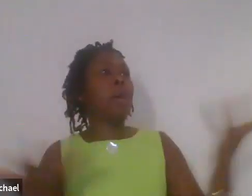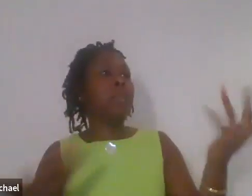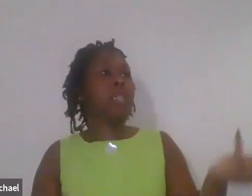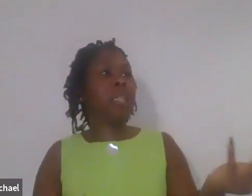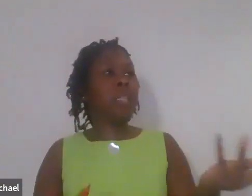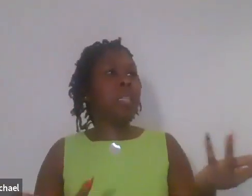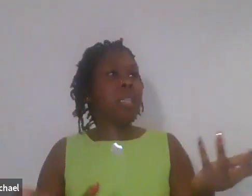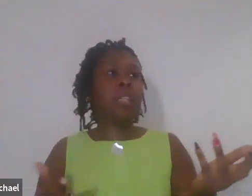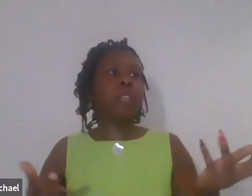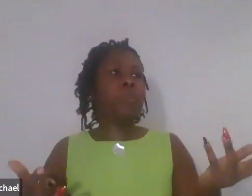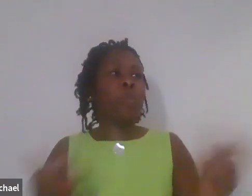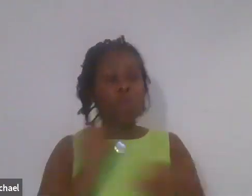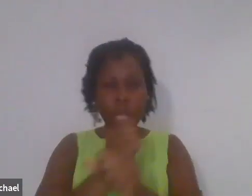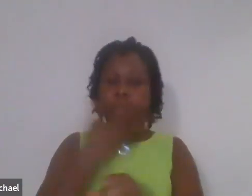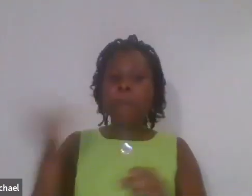now they'll just send you a regret.